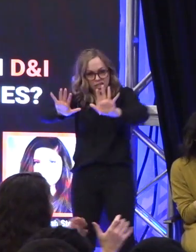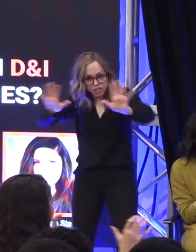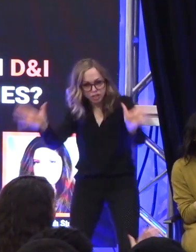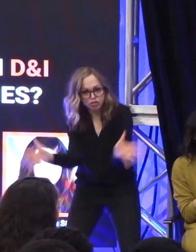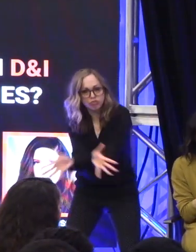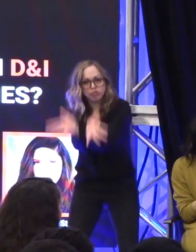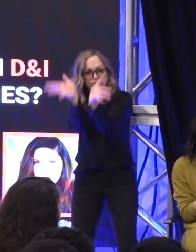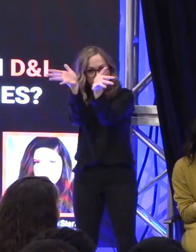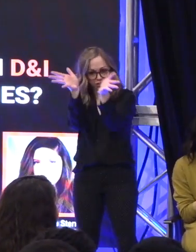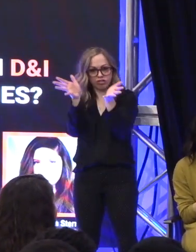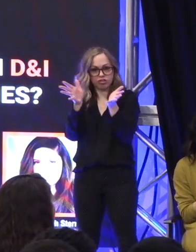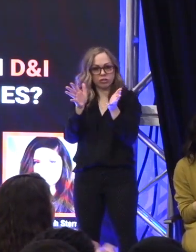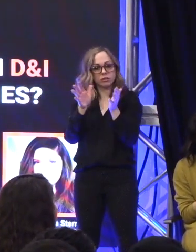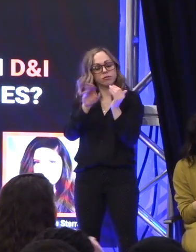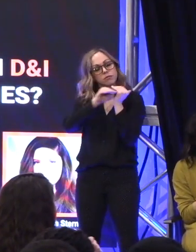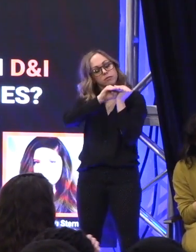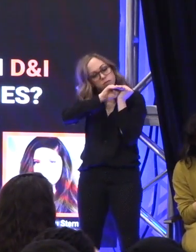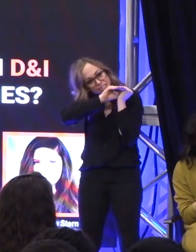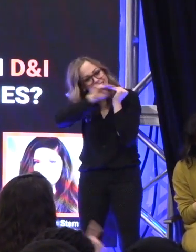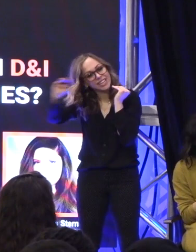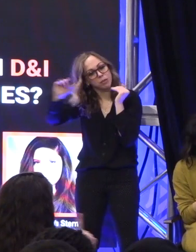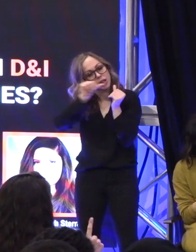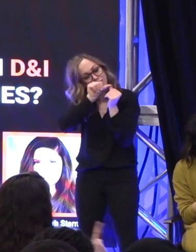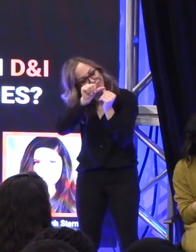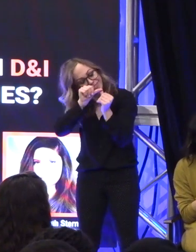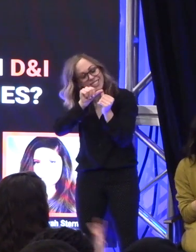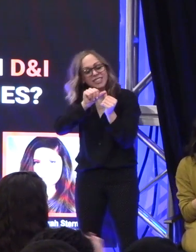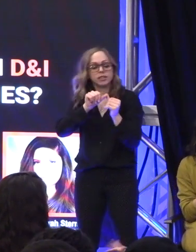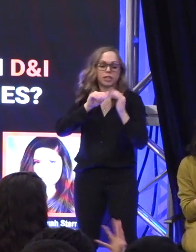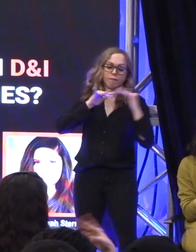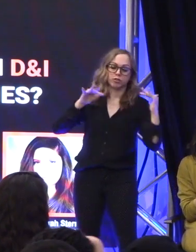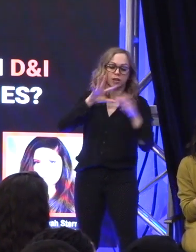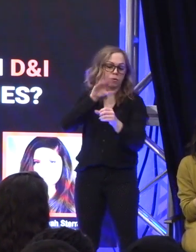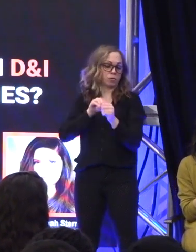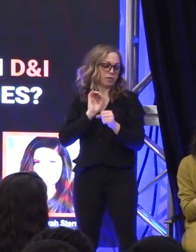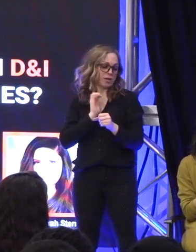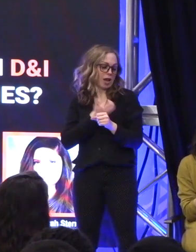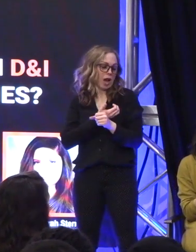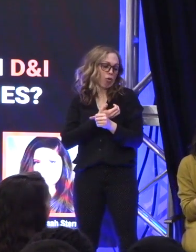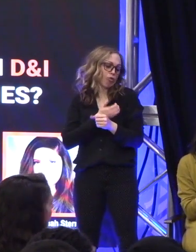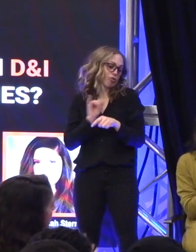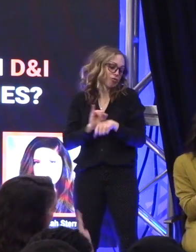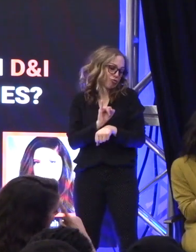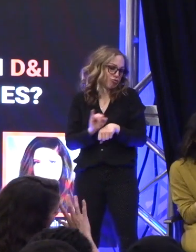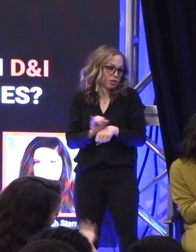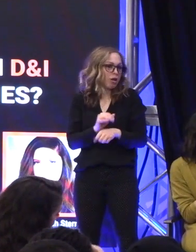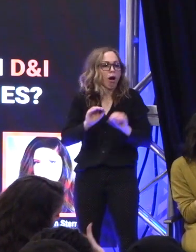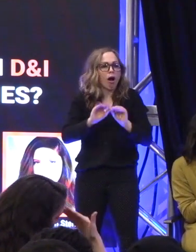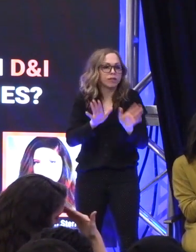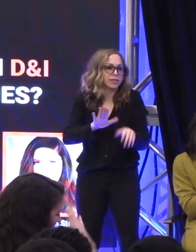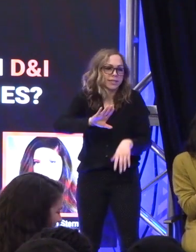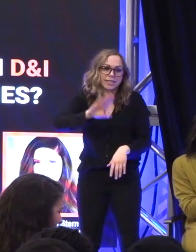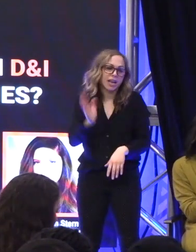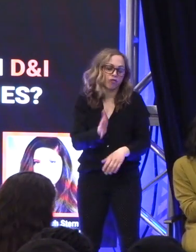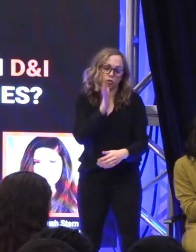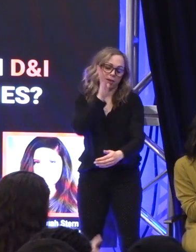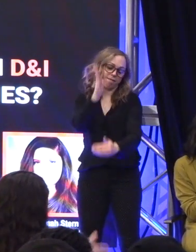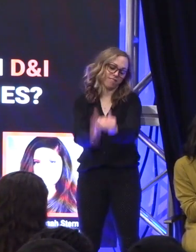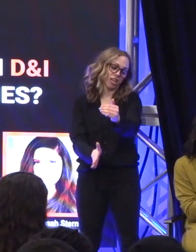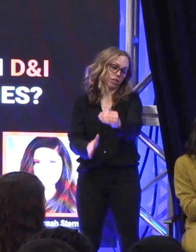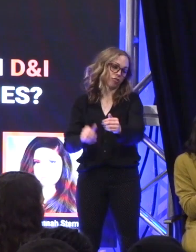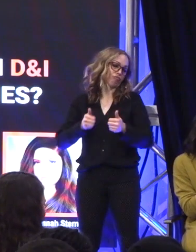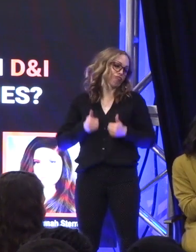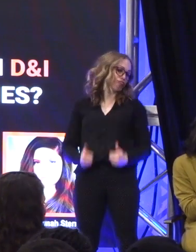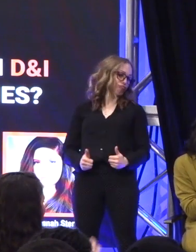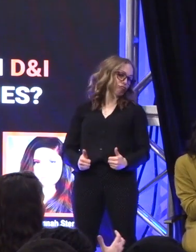this sustainability of D&I in the industry? Obviously, I think we all know, we're never going to be done. We all have so much work